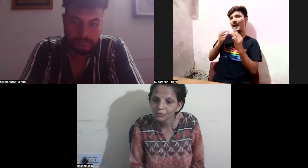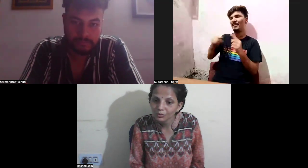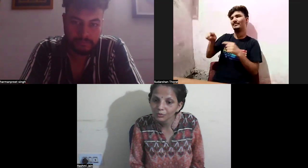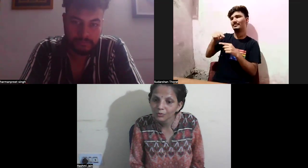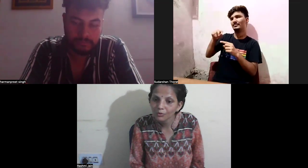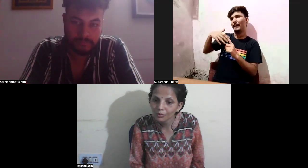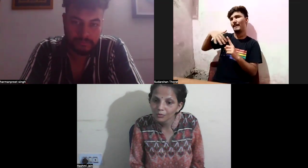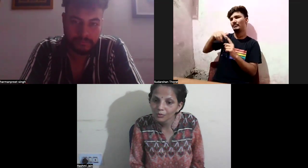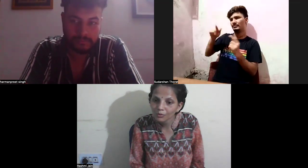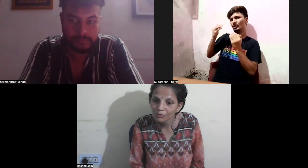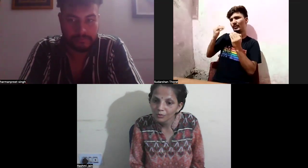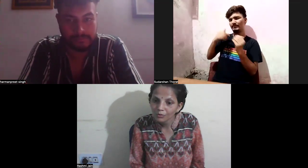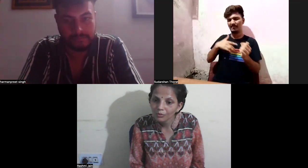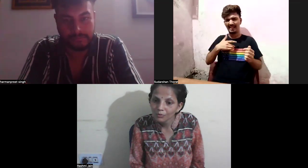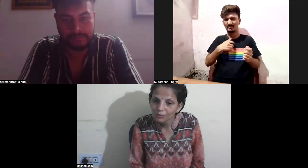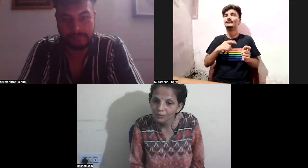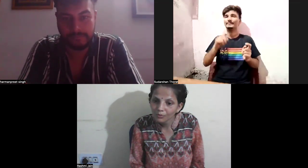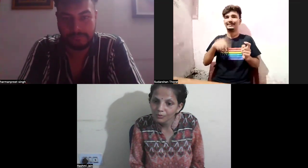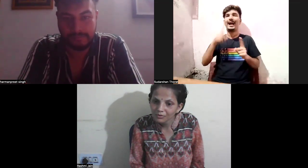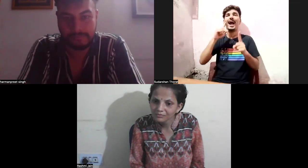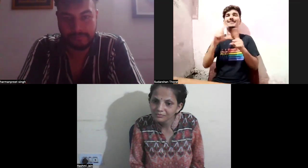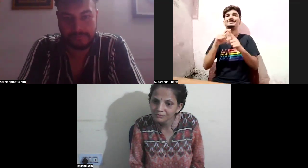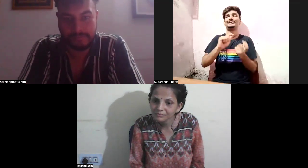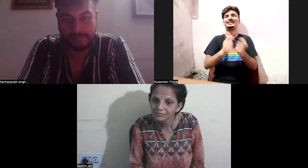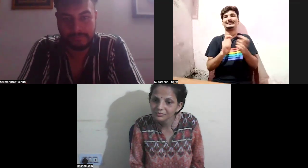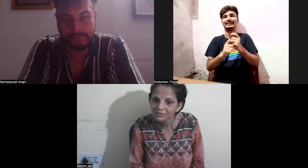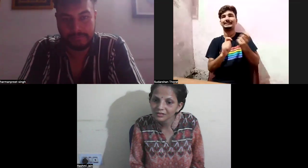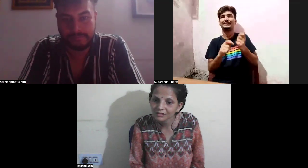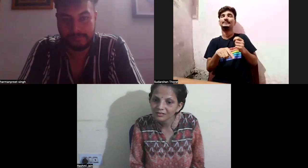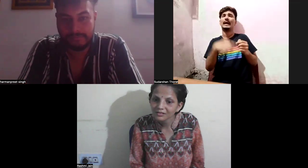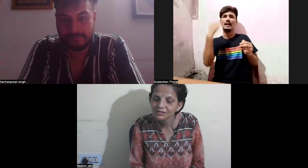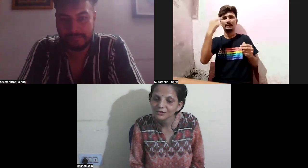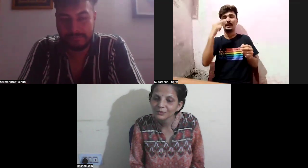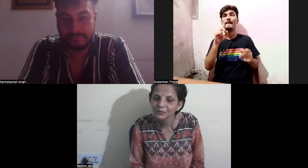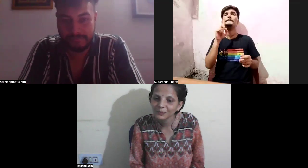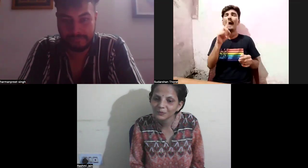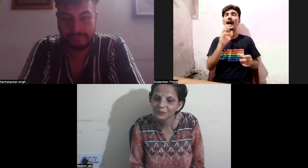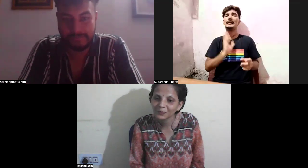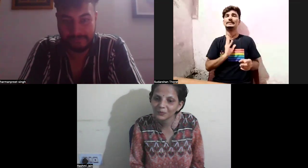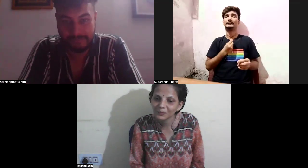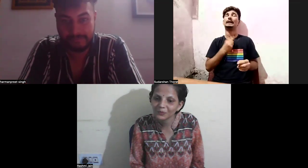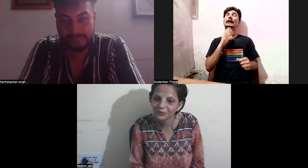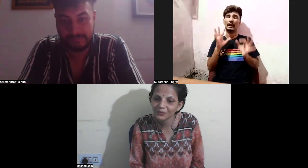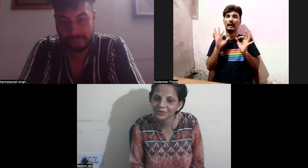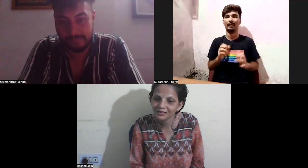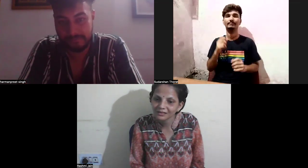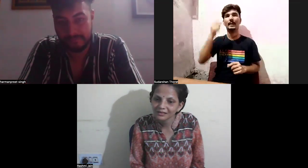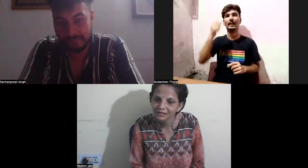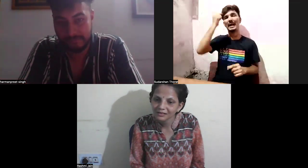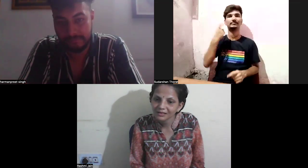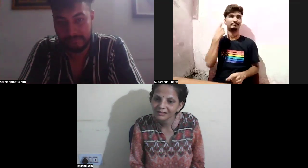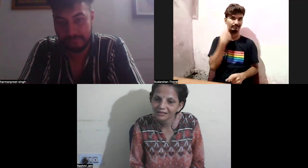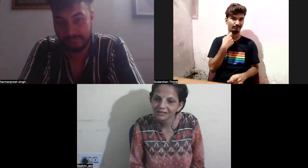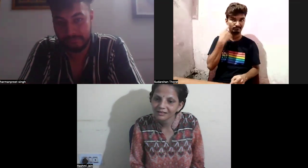gay, or maybe sometimes they have the fluid identity, and they ask for the support from their family. They might be